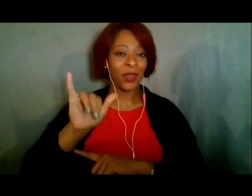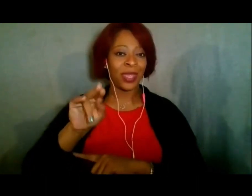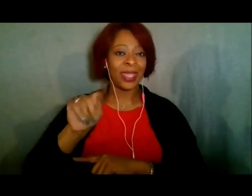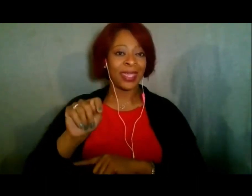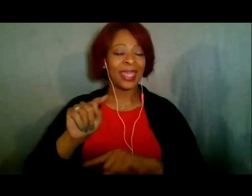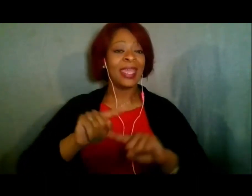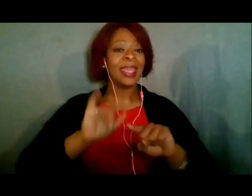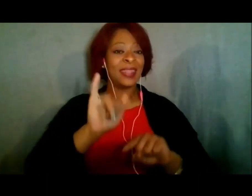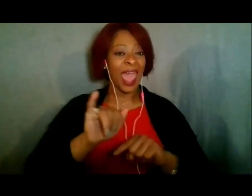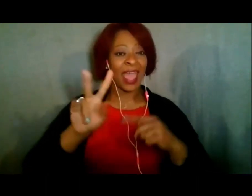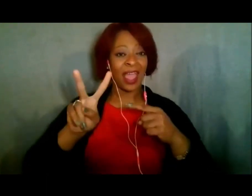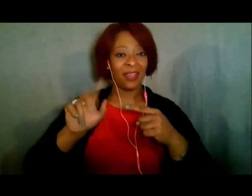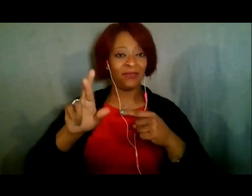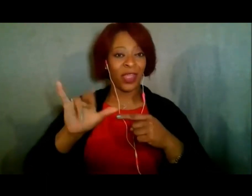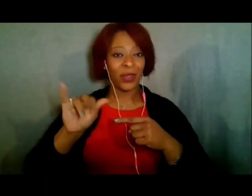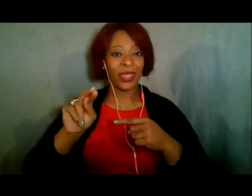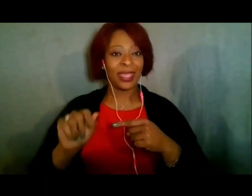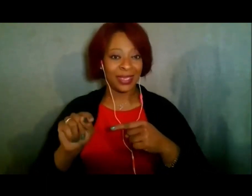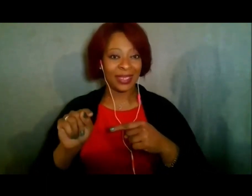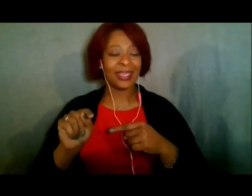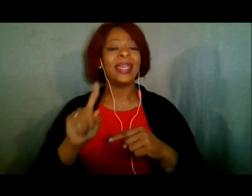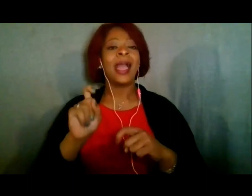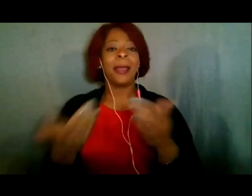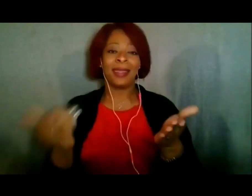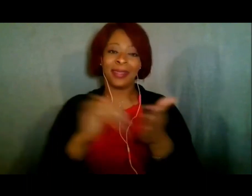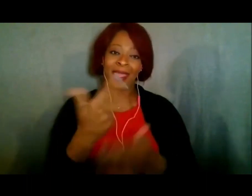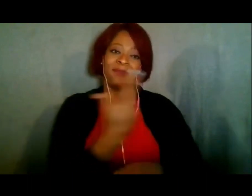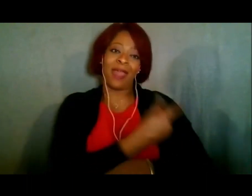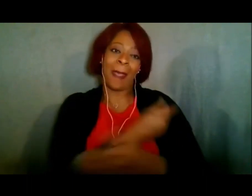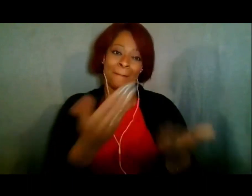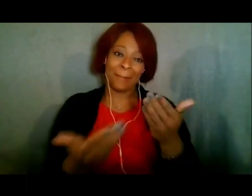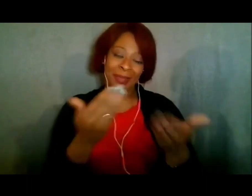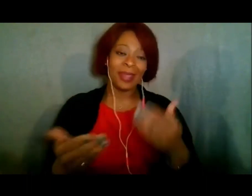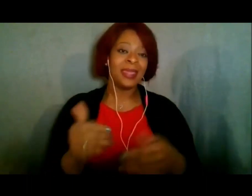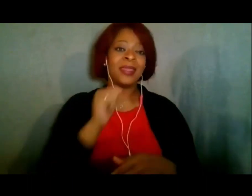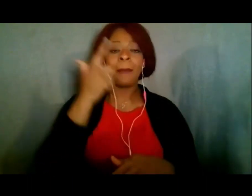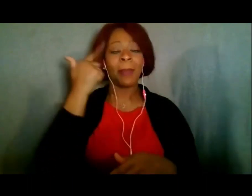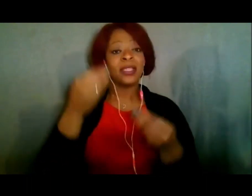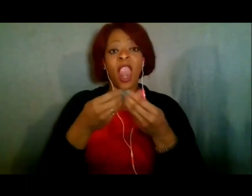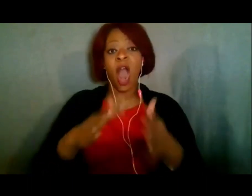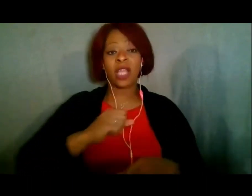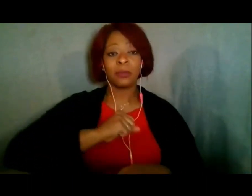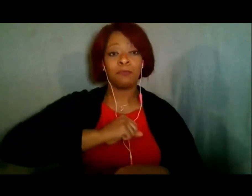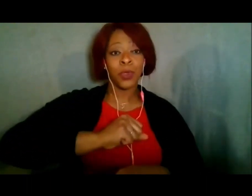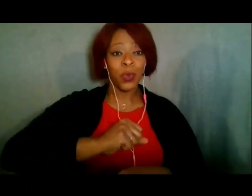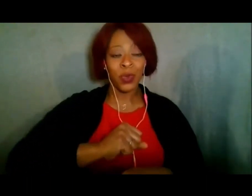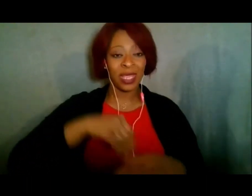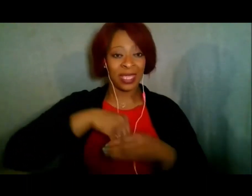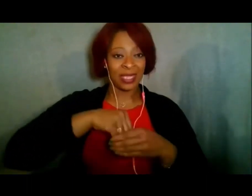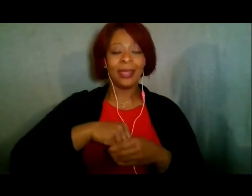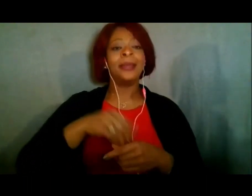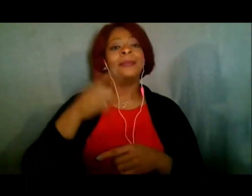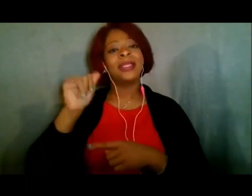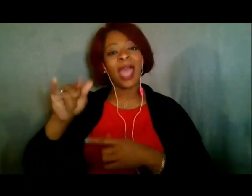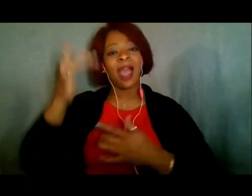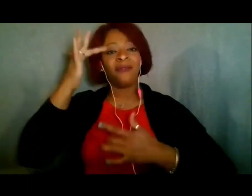of the variants, we may need to be revaccinated, not because of loss of immunity, but because the virus has